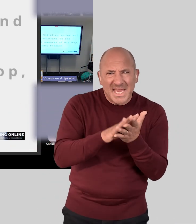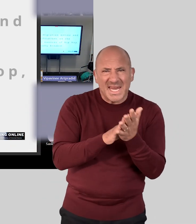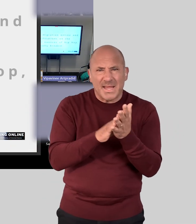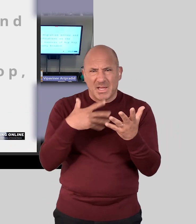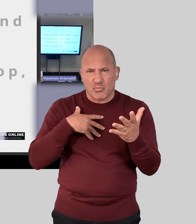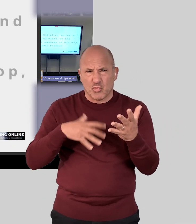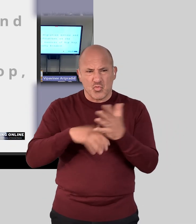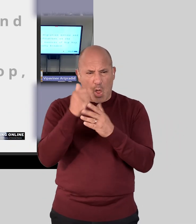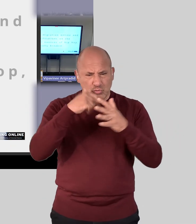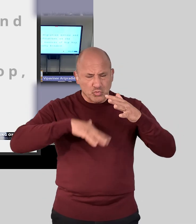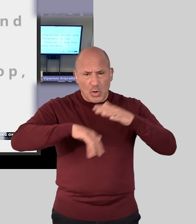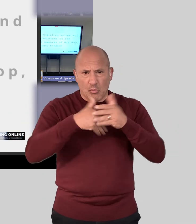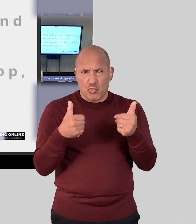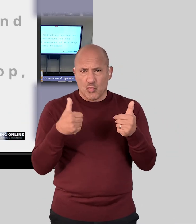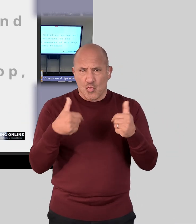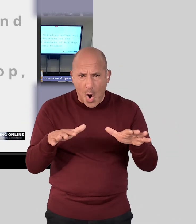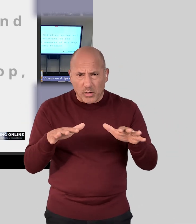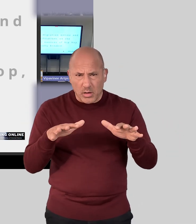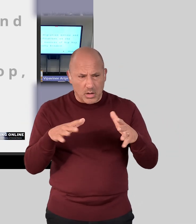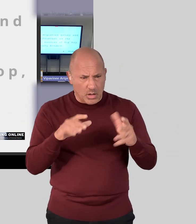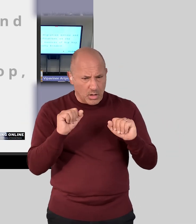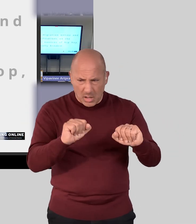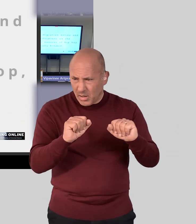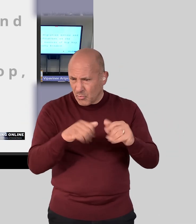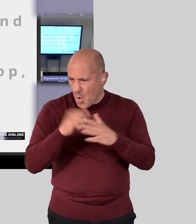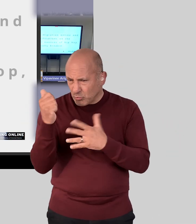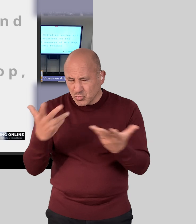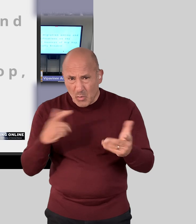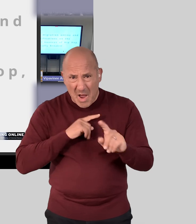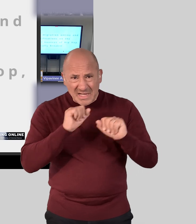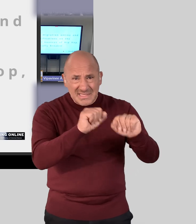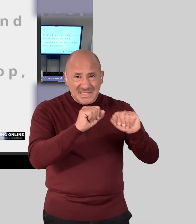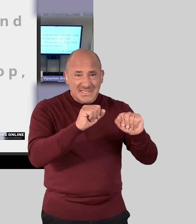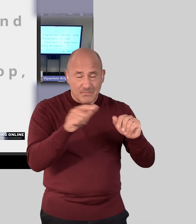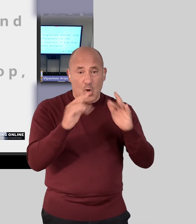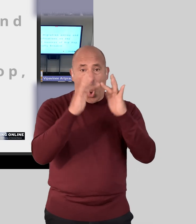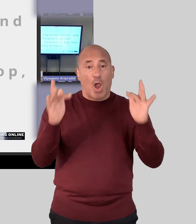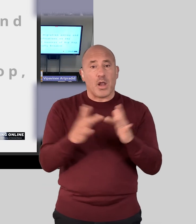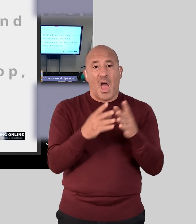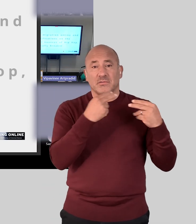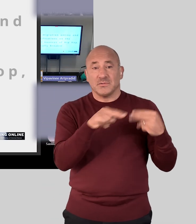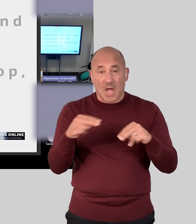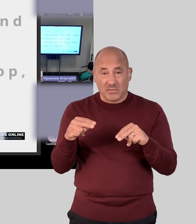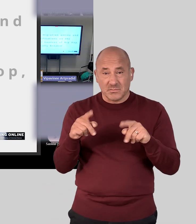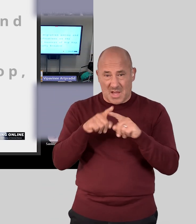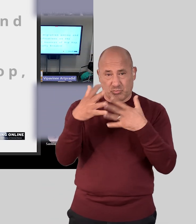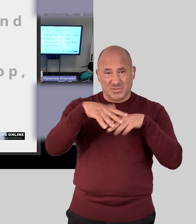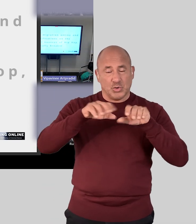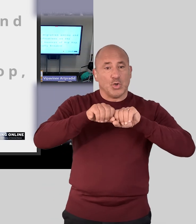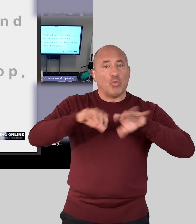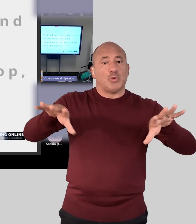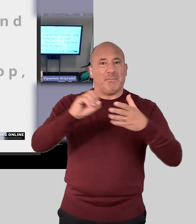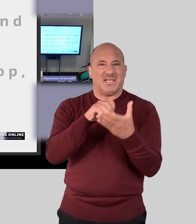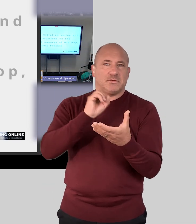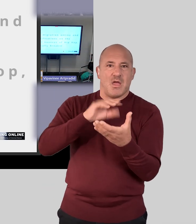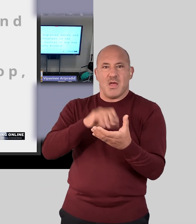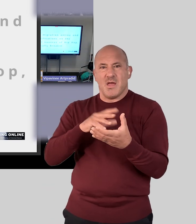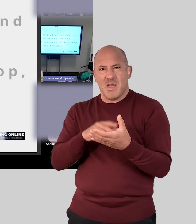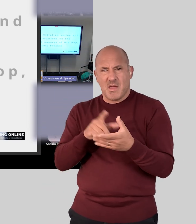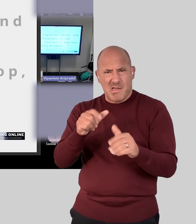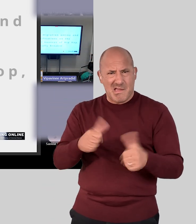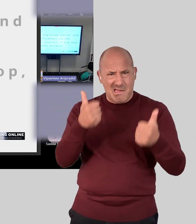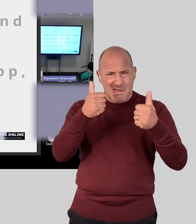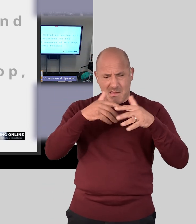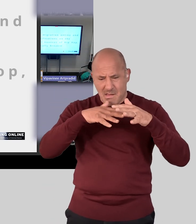their essence. Online dance, such as shared on social media, often isn't conducive to nuance and